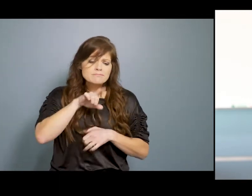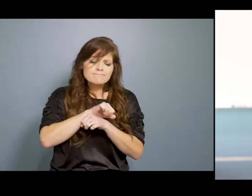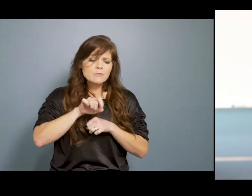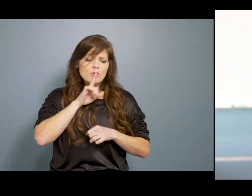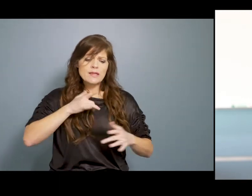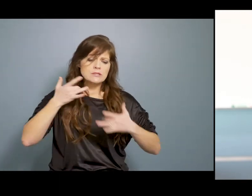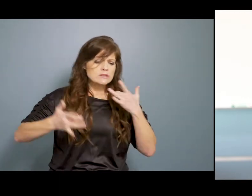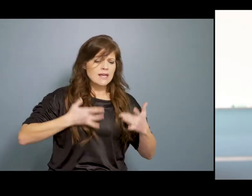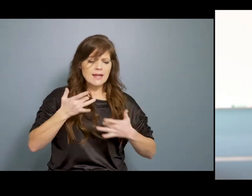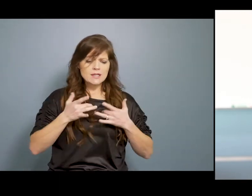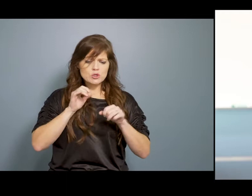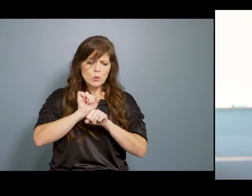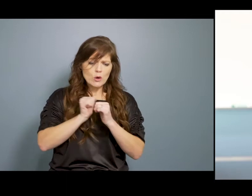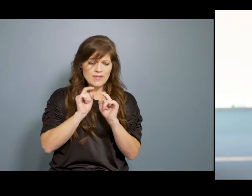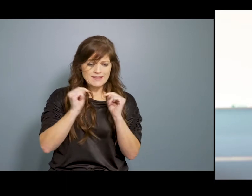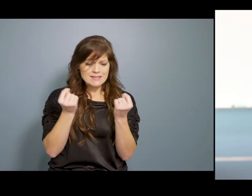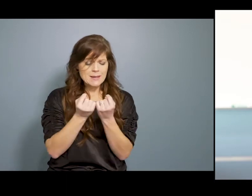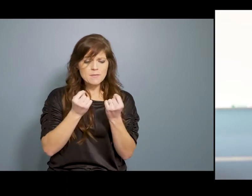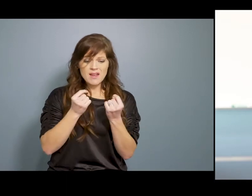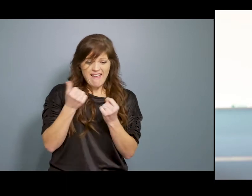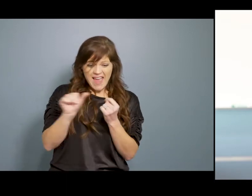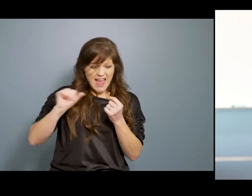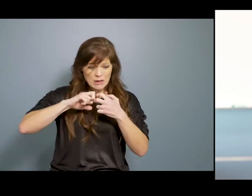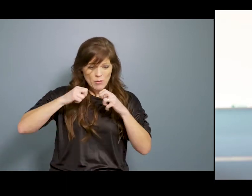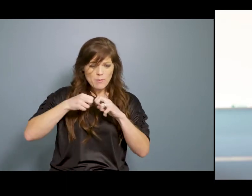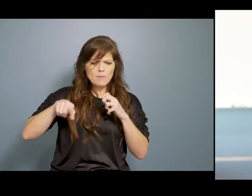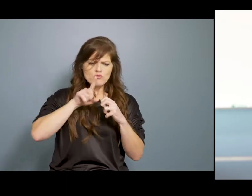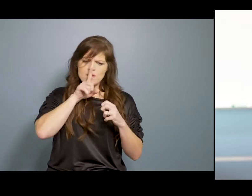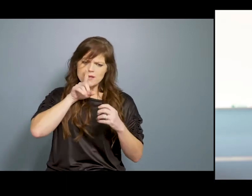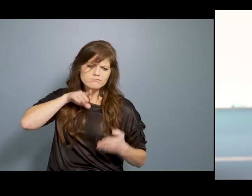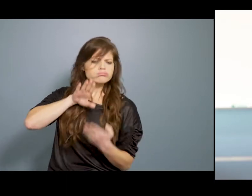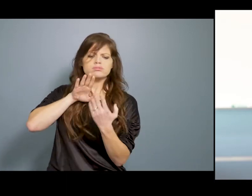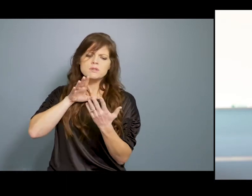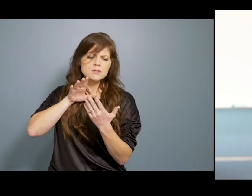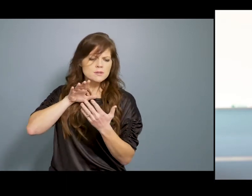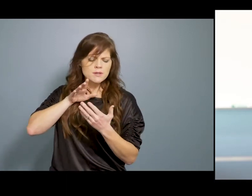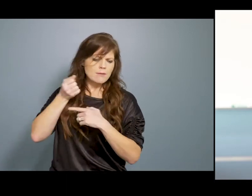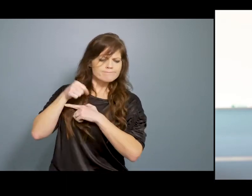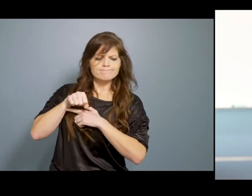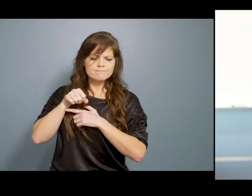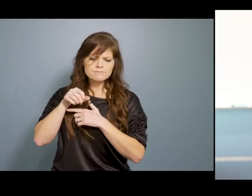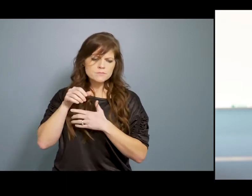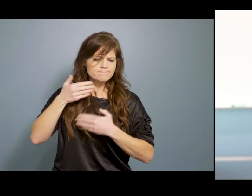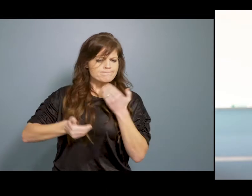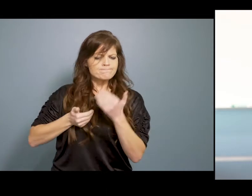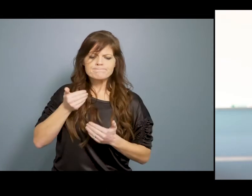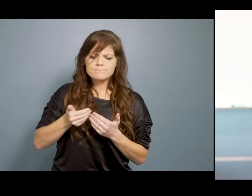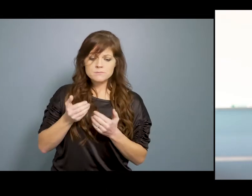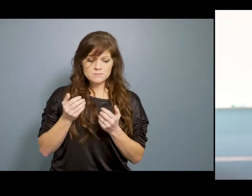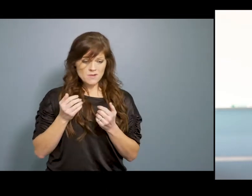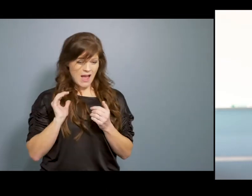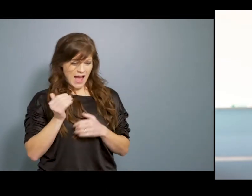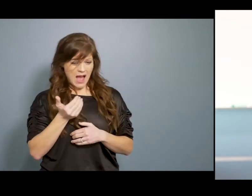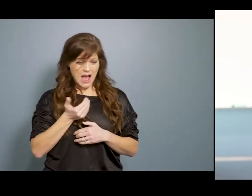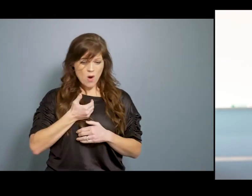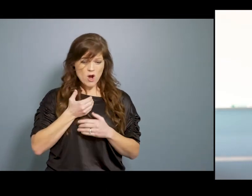with a team that has faced those issues head on. We've spent a lot of our time shifting all of our operations to be